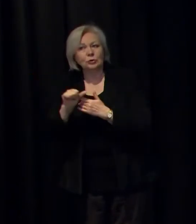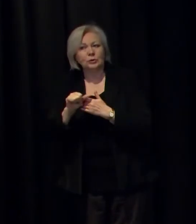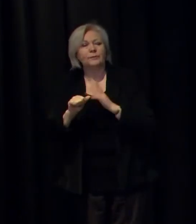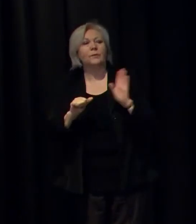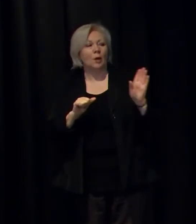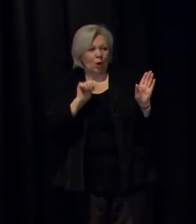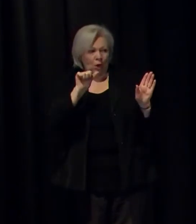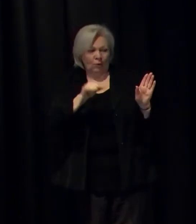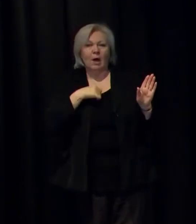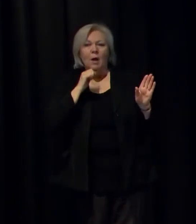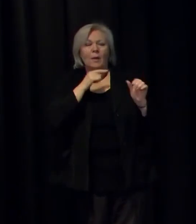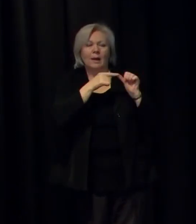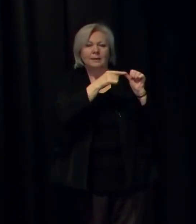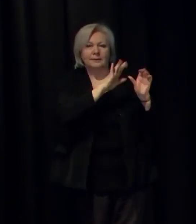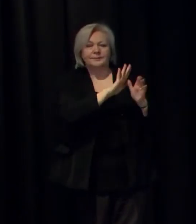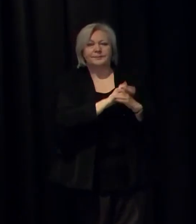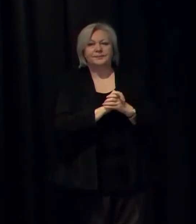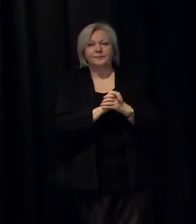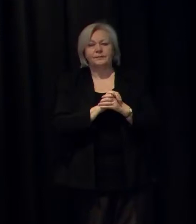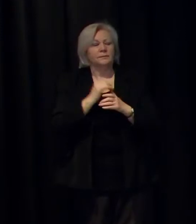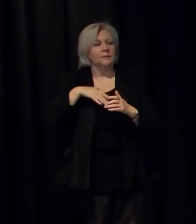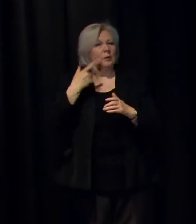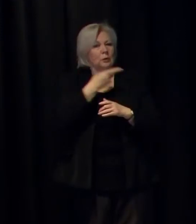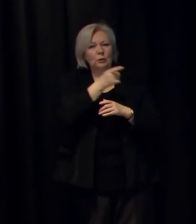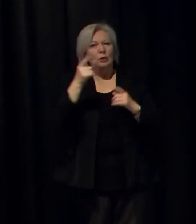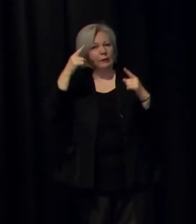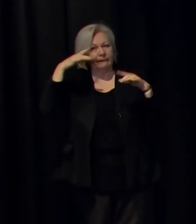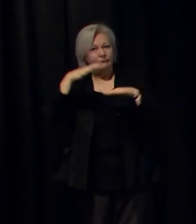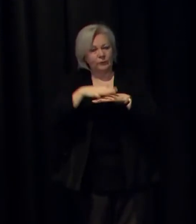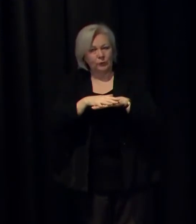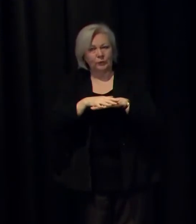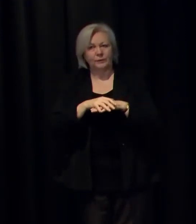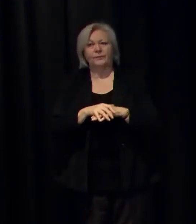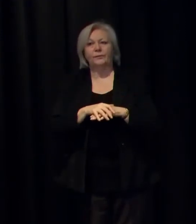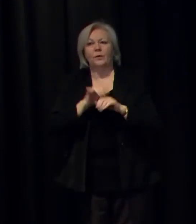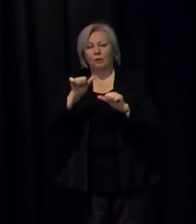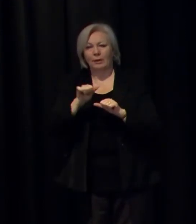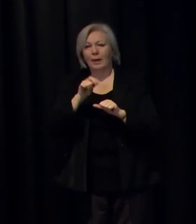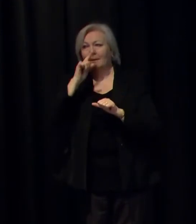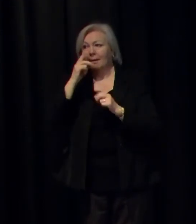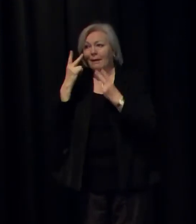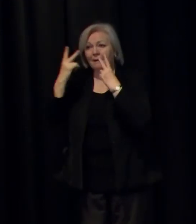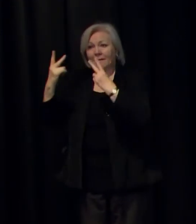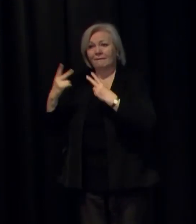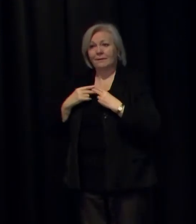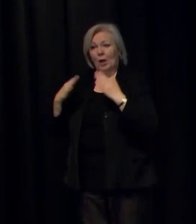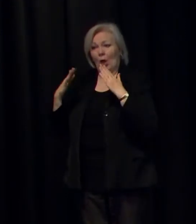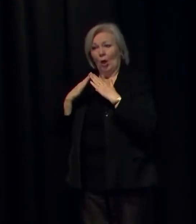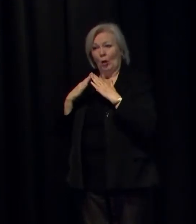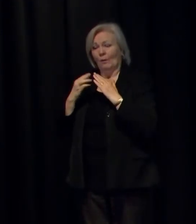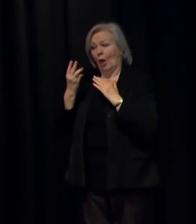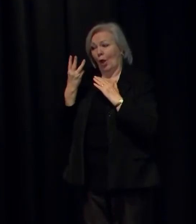So just to be clear, so no one is confused in any way, the 30 visitors to the home is basically Christmas, and we hope some weeks before